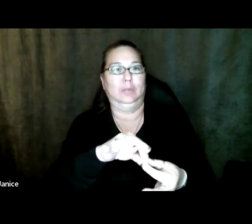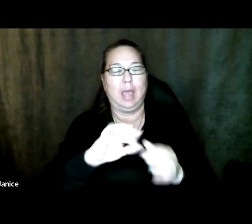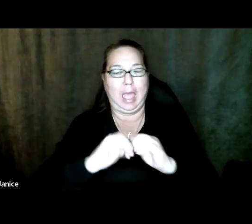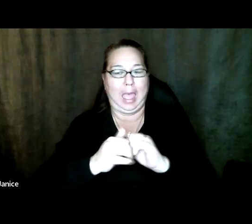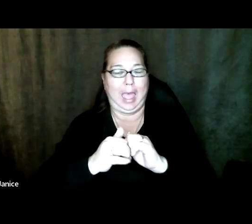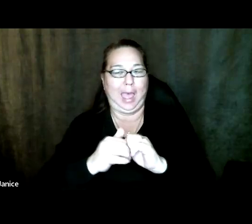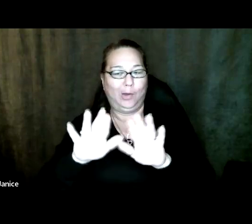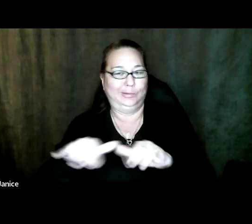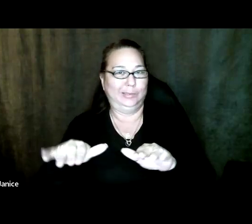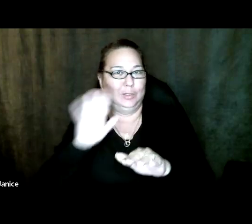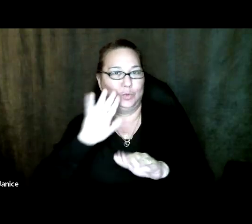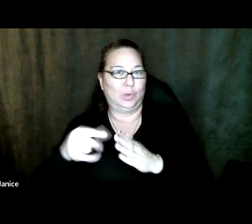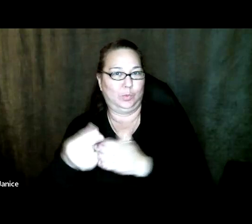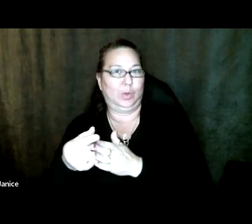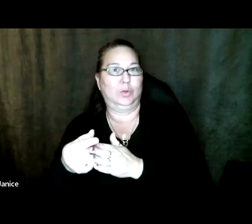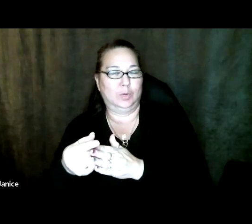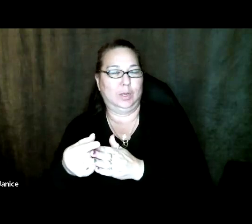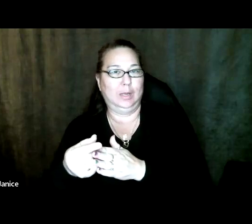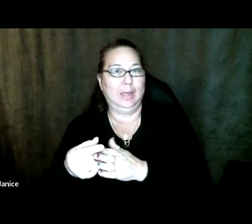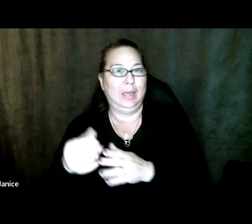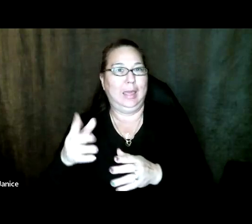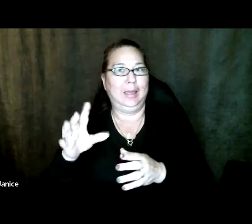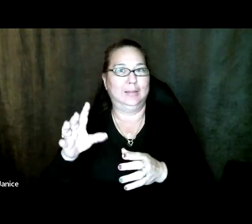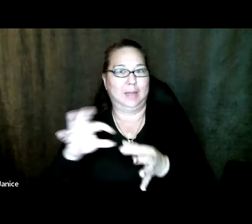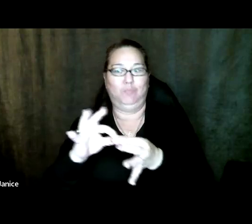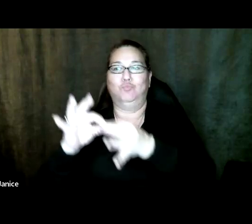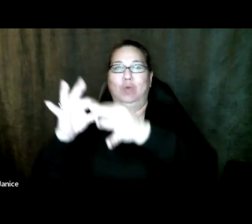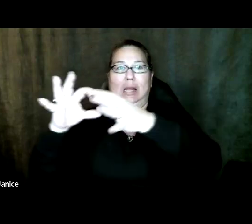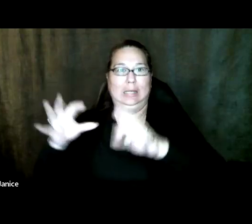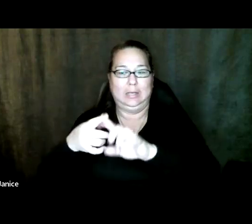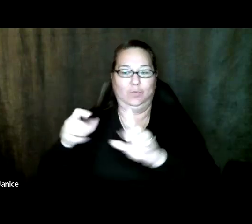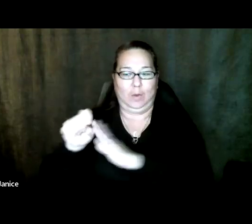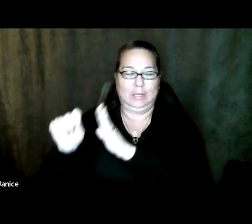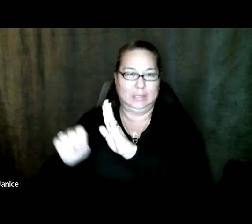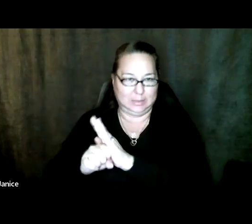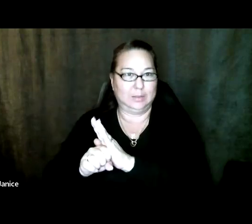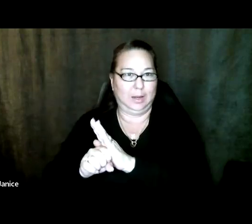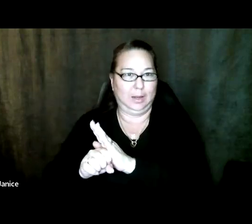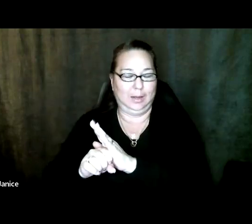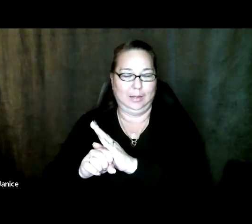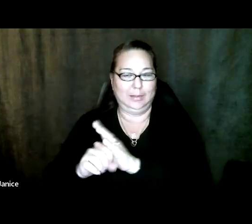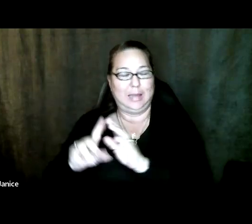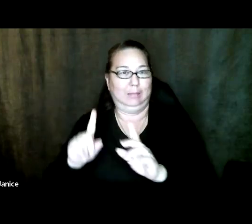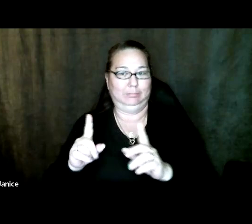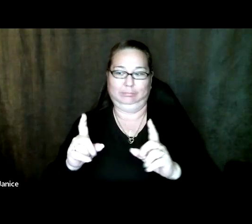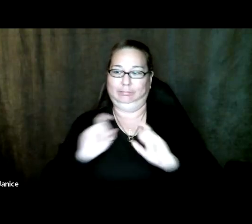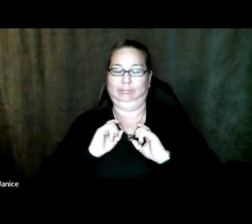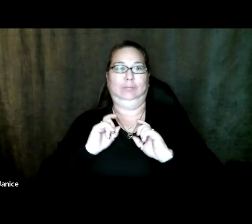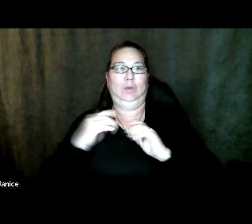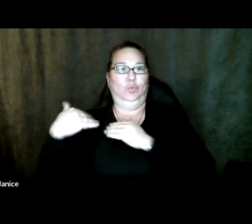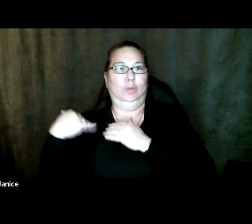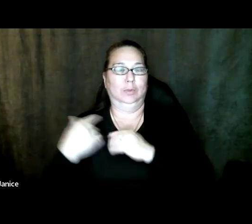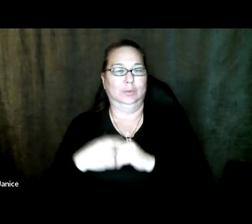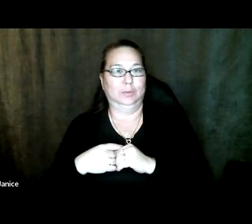graduate. And so, yes, it's like we can wait till November 6th and be like, what does DESE tell us? But like, there's a part of us that we know what they will tell us. We have now gotten